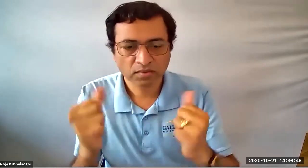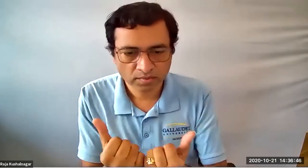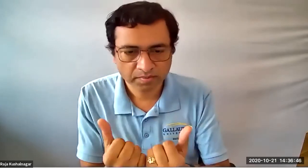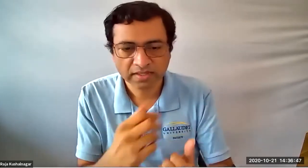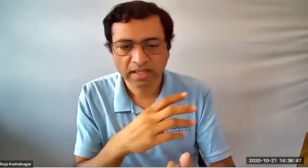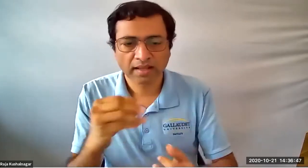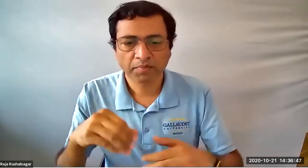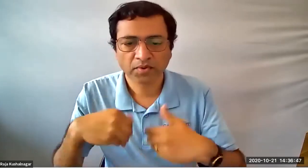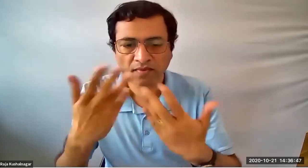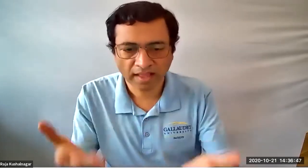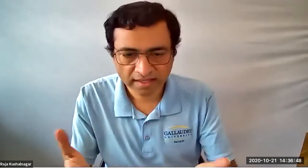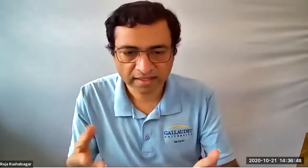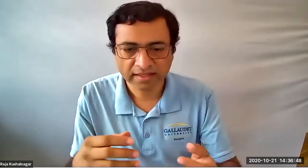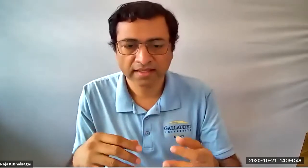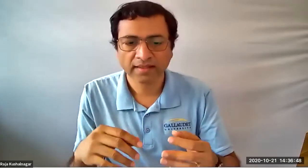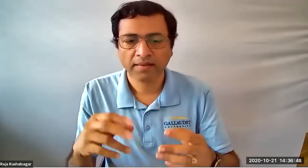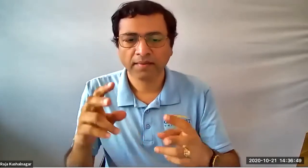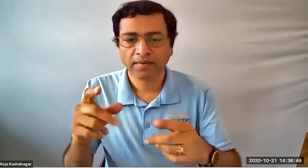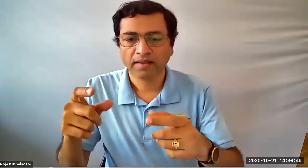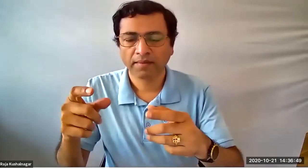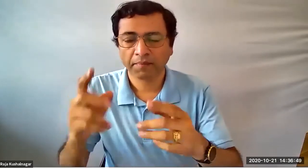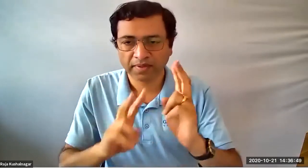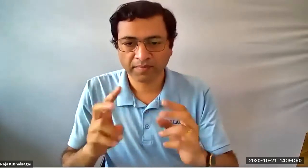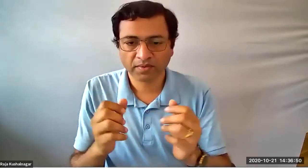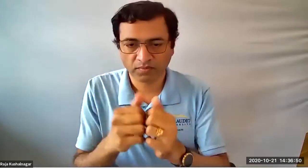researchers and NGOs,